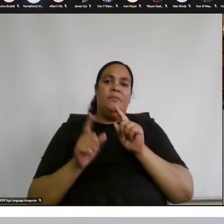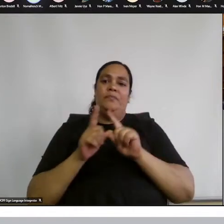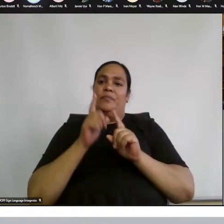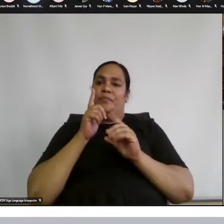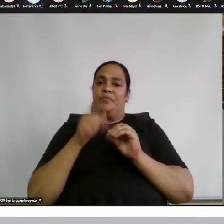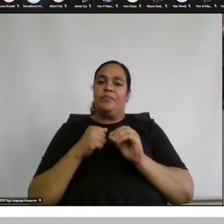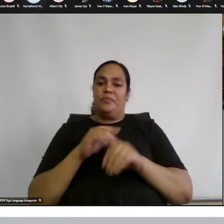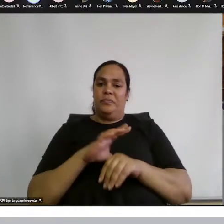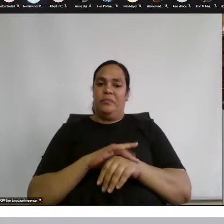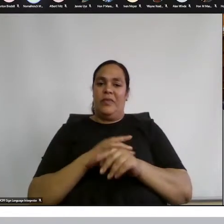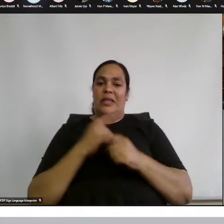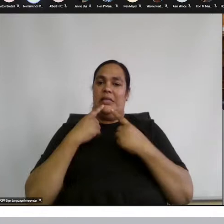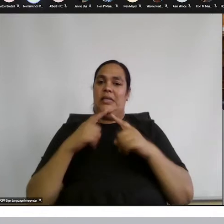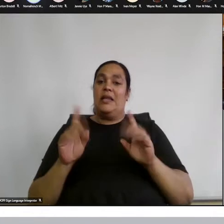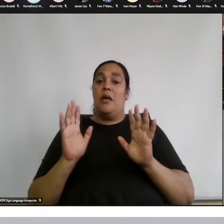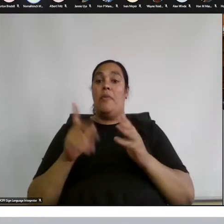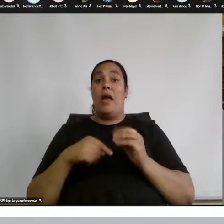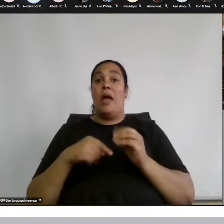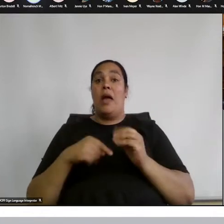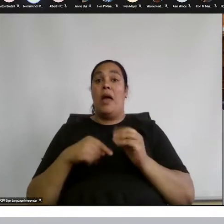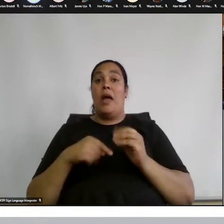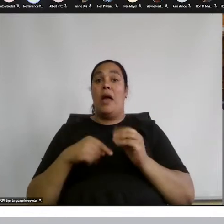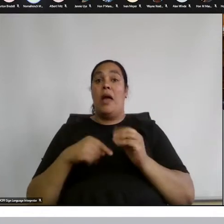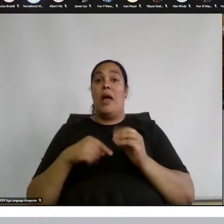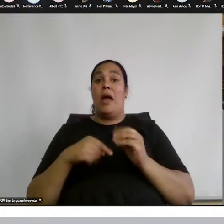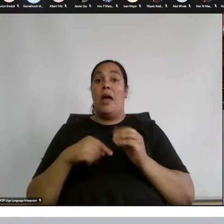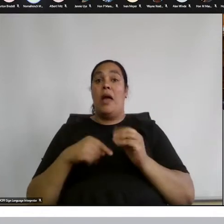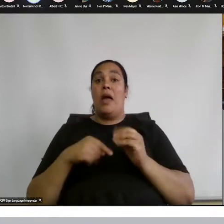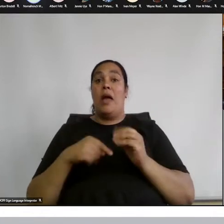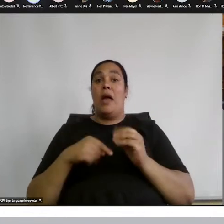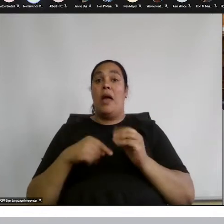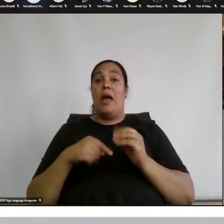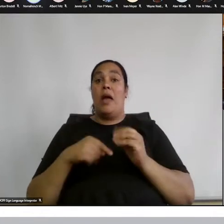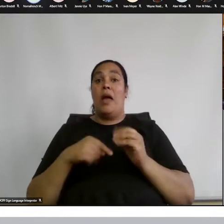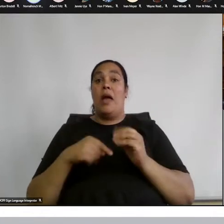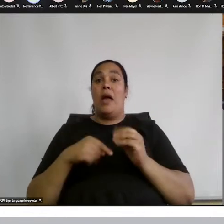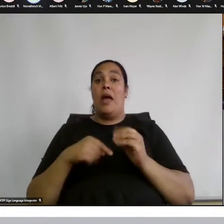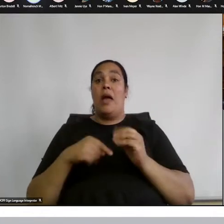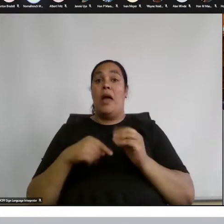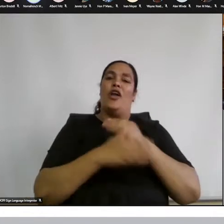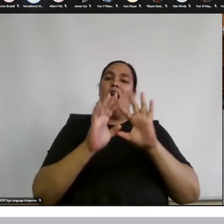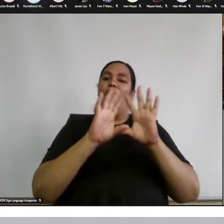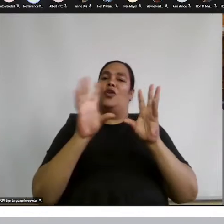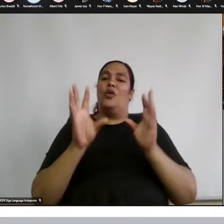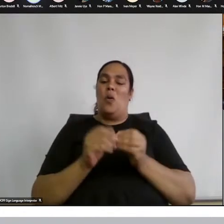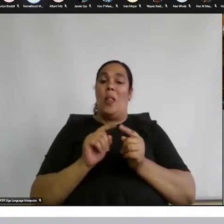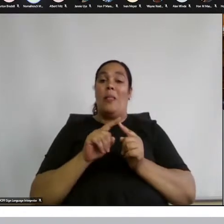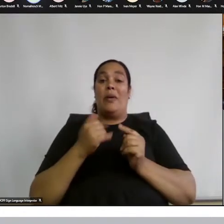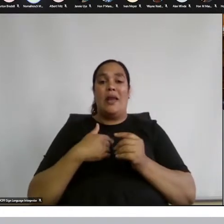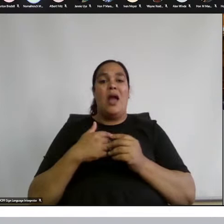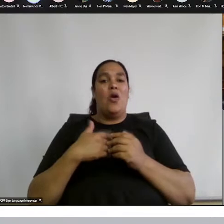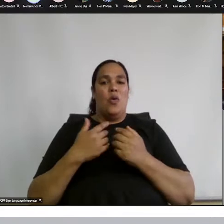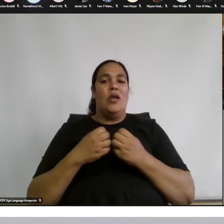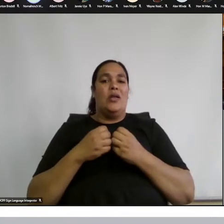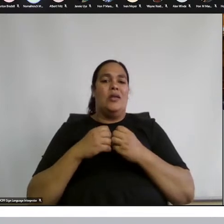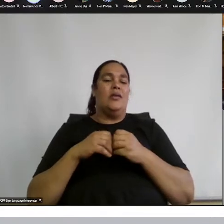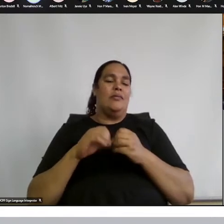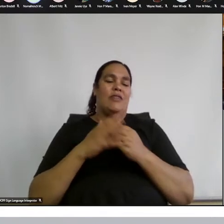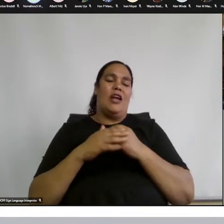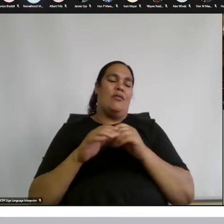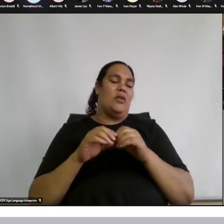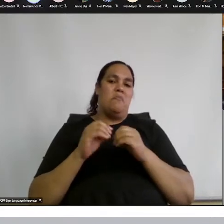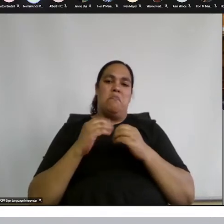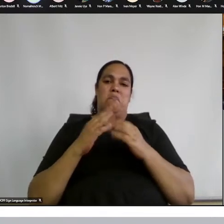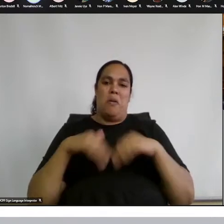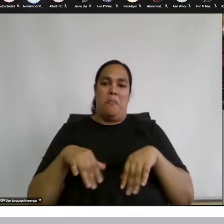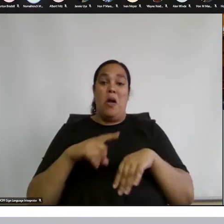health status, not only of the patients, existing patients, but also for the country as a whole. We are broken as a country because